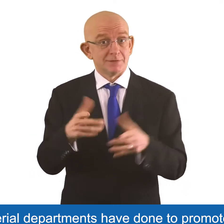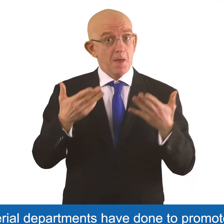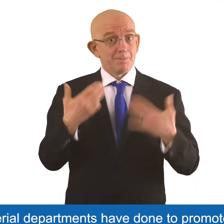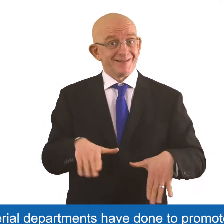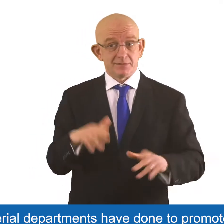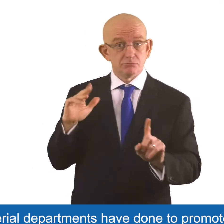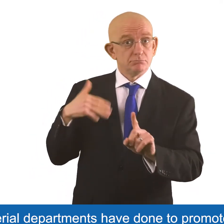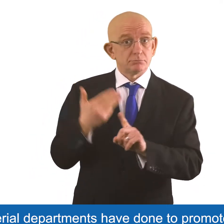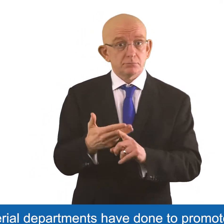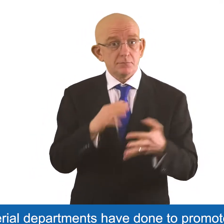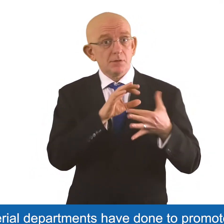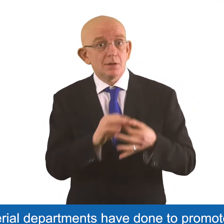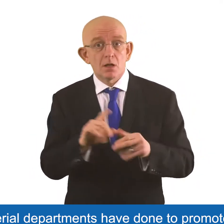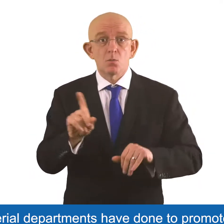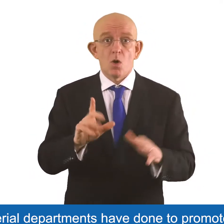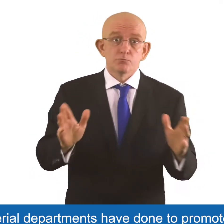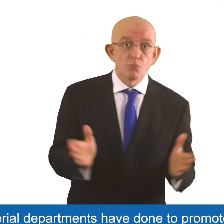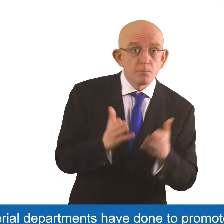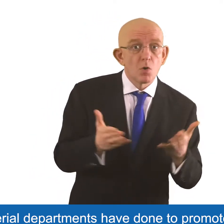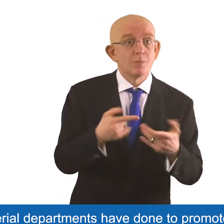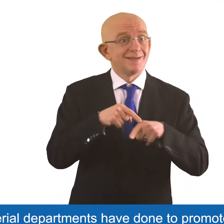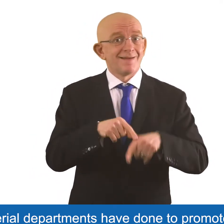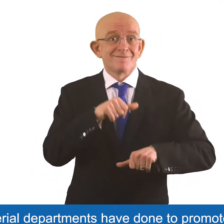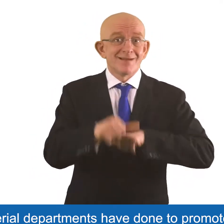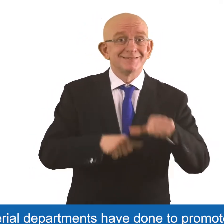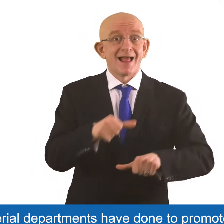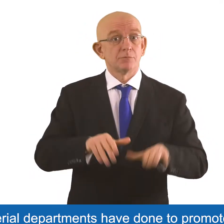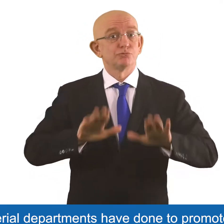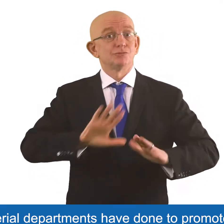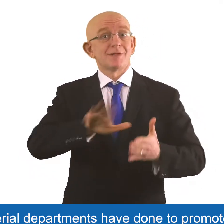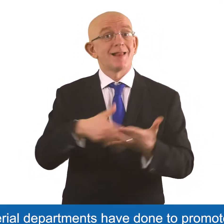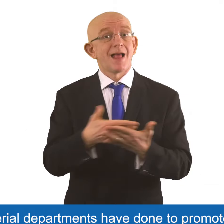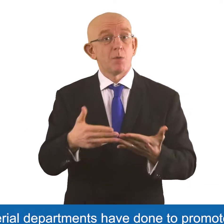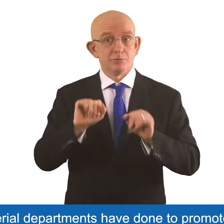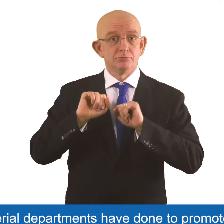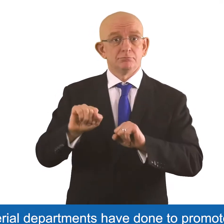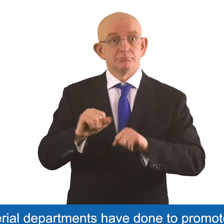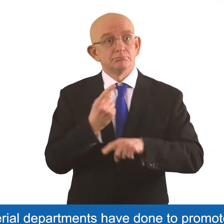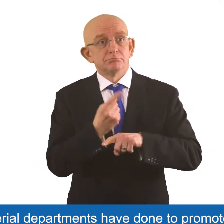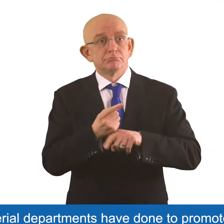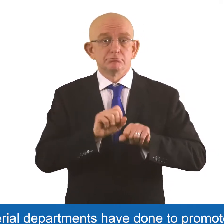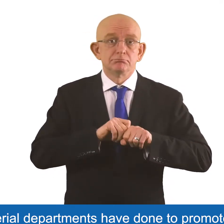promote or facilitate the use of British Sign Language in their public communications.